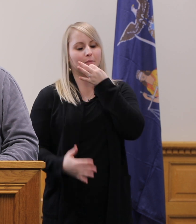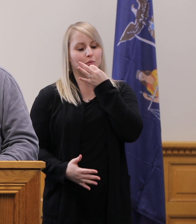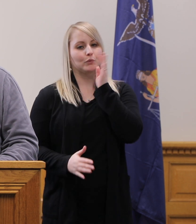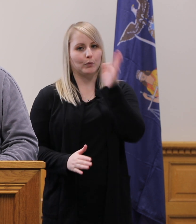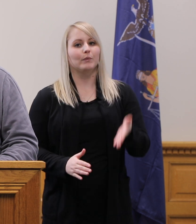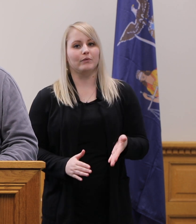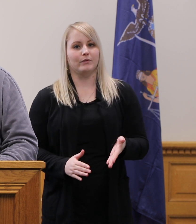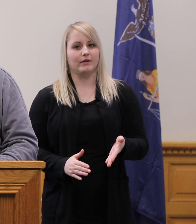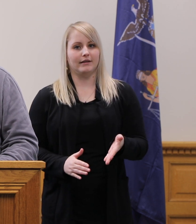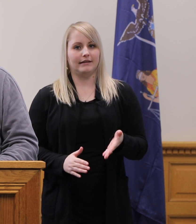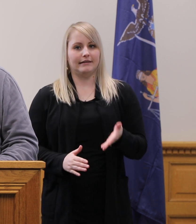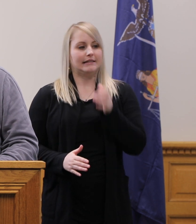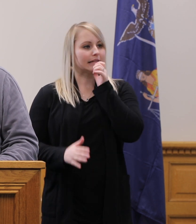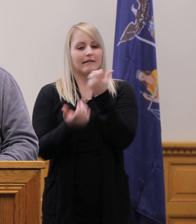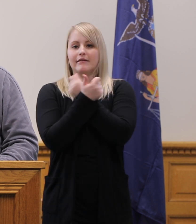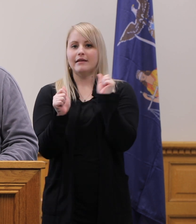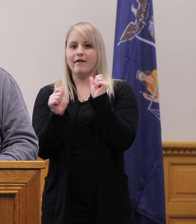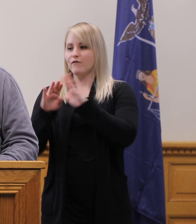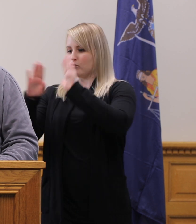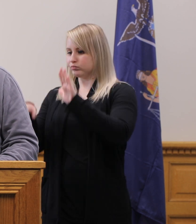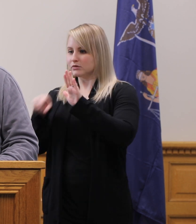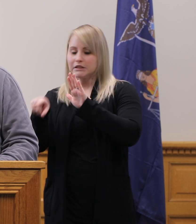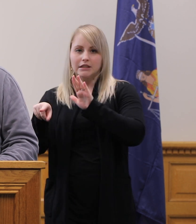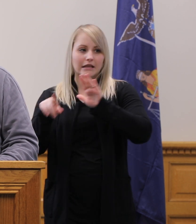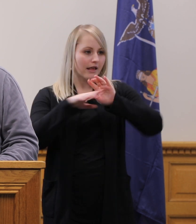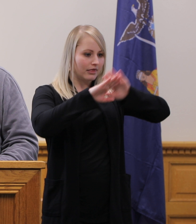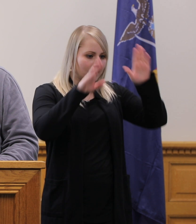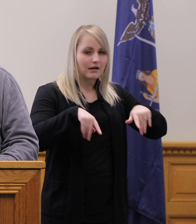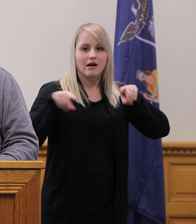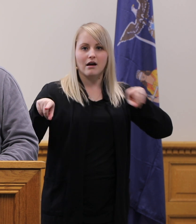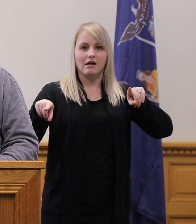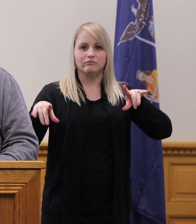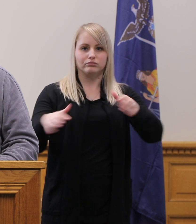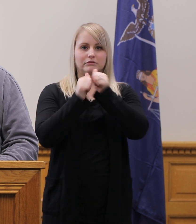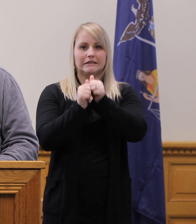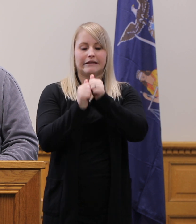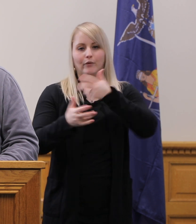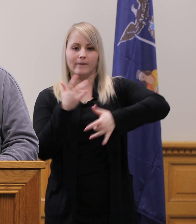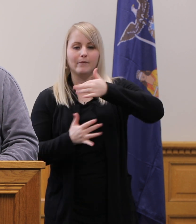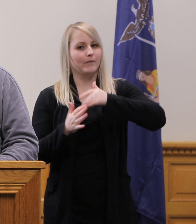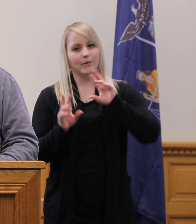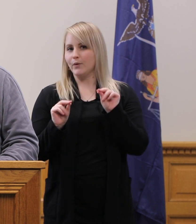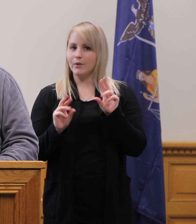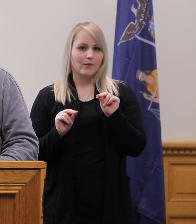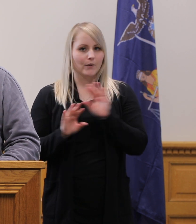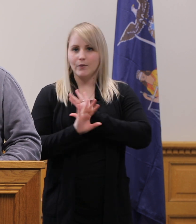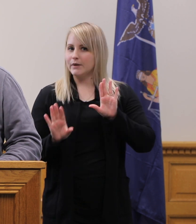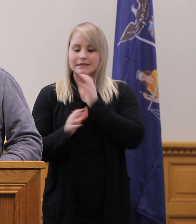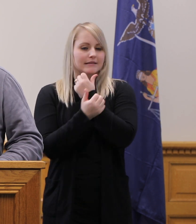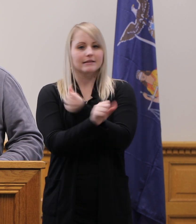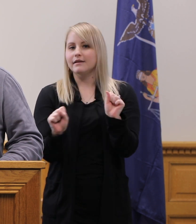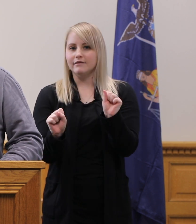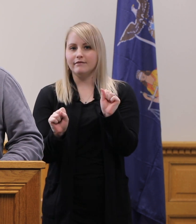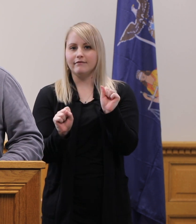not safe for different households to get together, even if they are from the same family. This includes dinners, birthday parties,